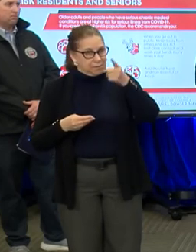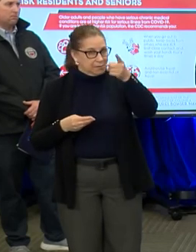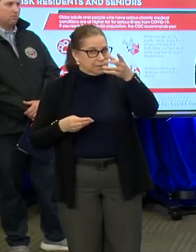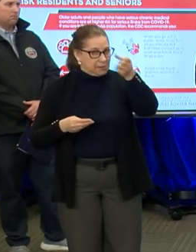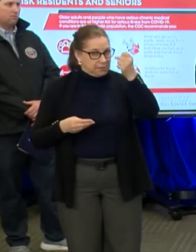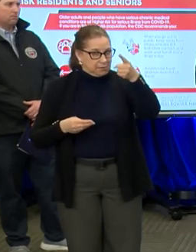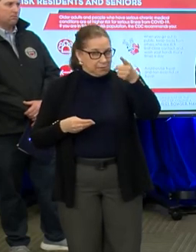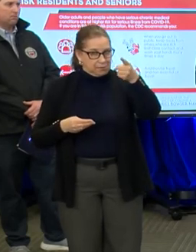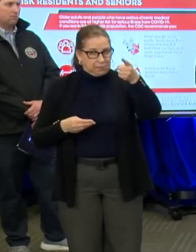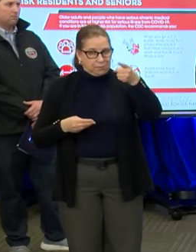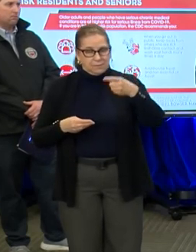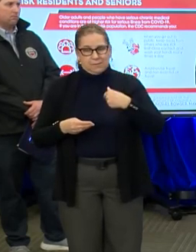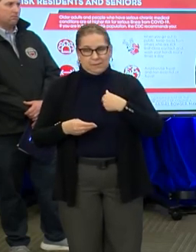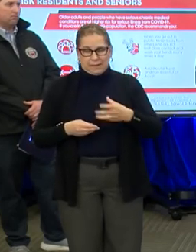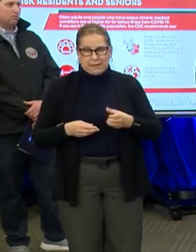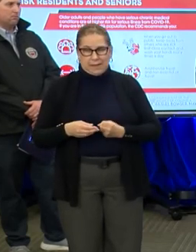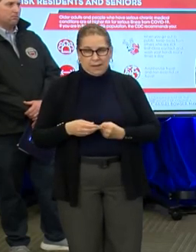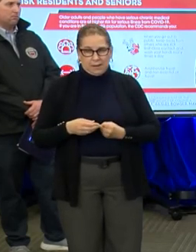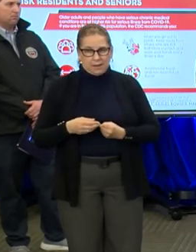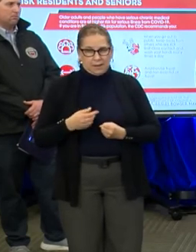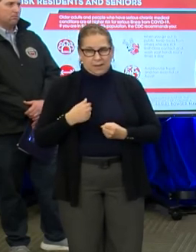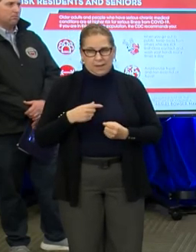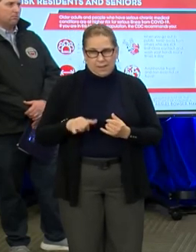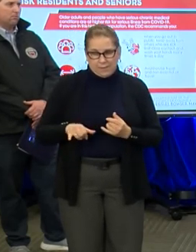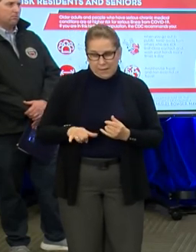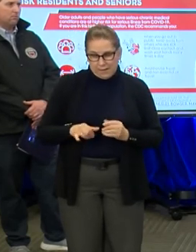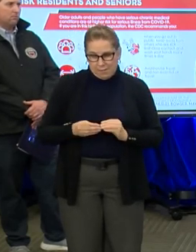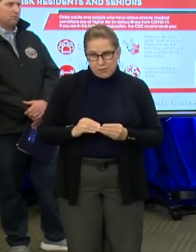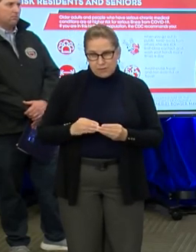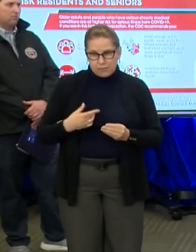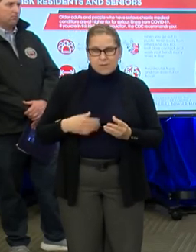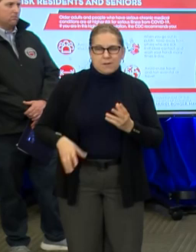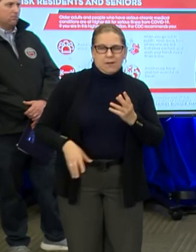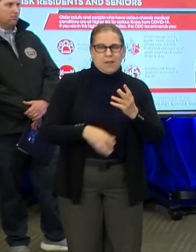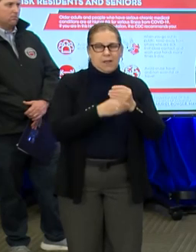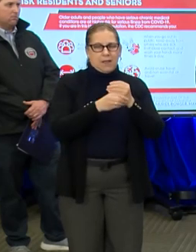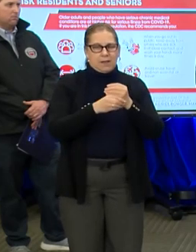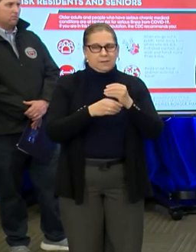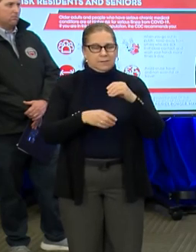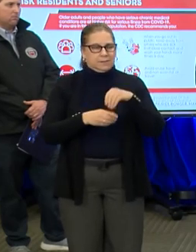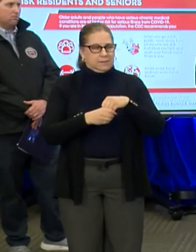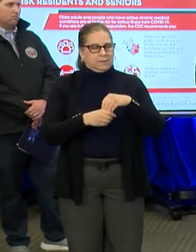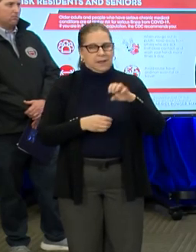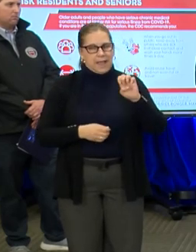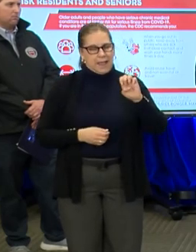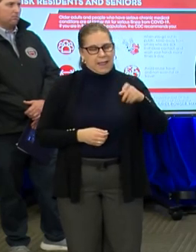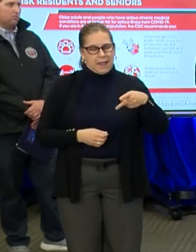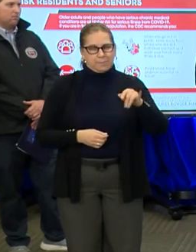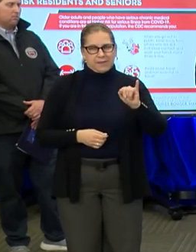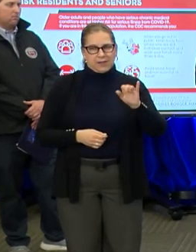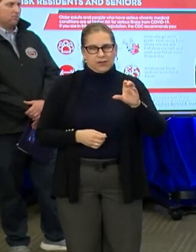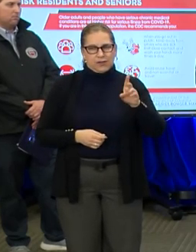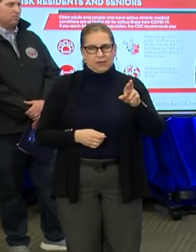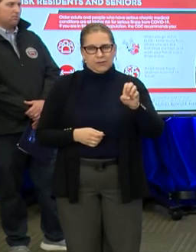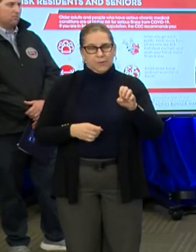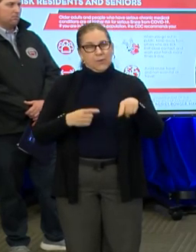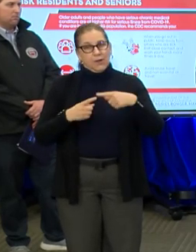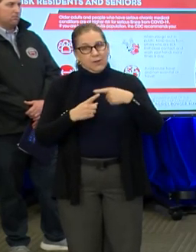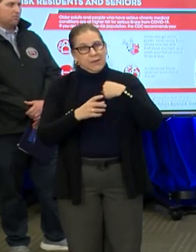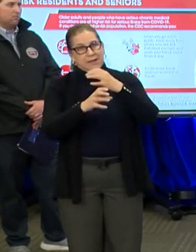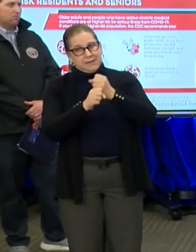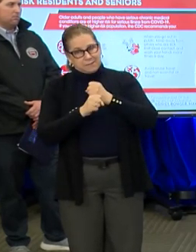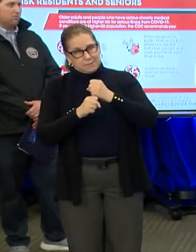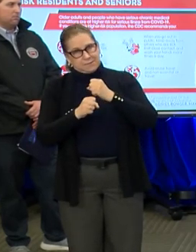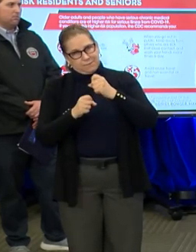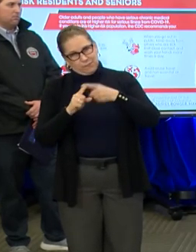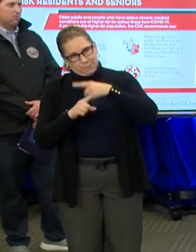curve when we receive that result. So in a very basic way, when I get a test result that is